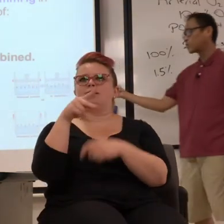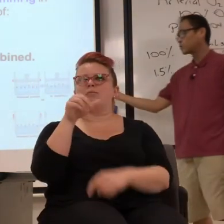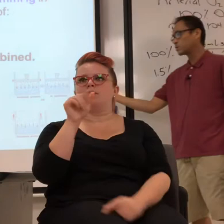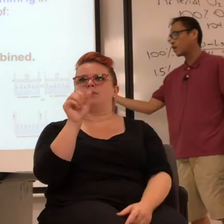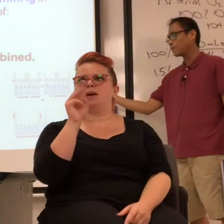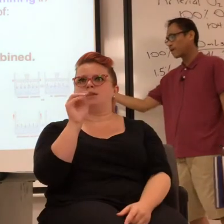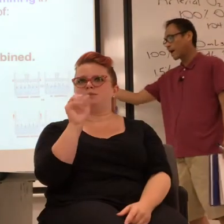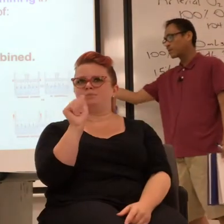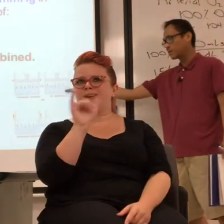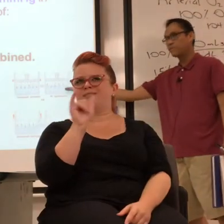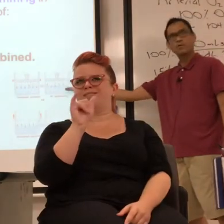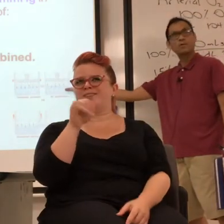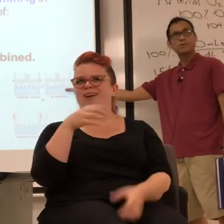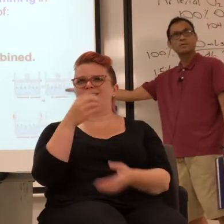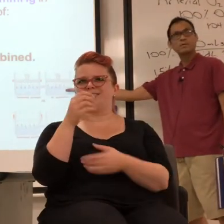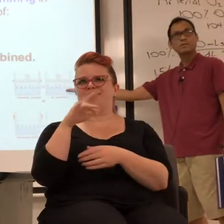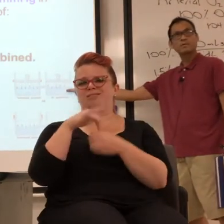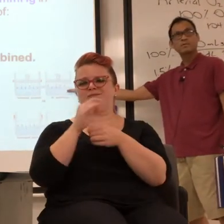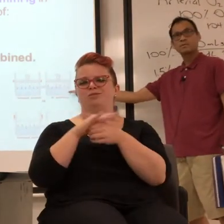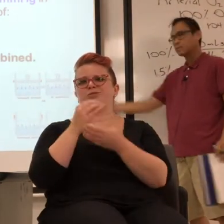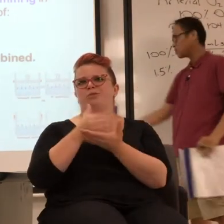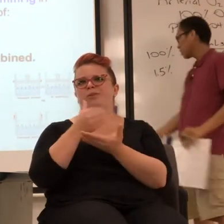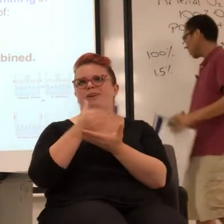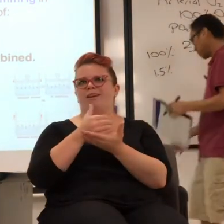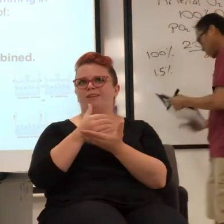of Coke, just dissolving the gas in the fluid.